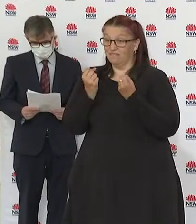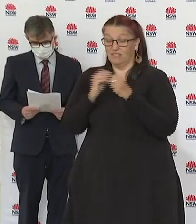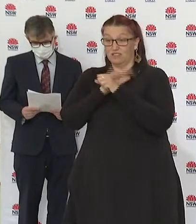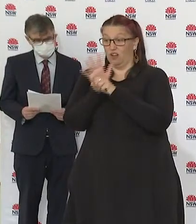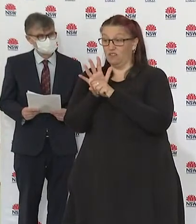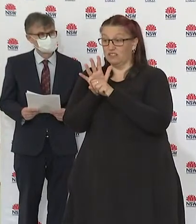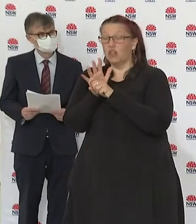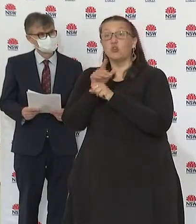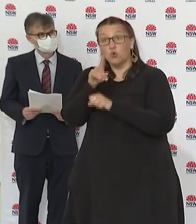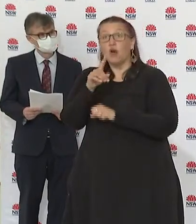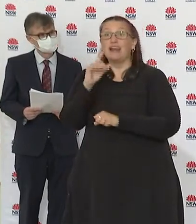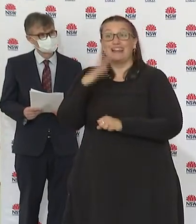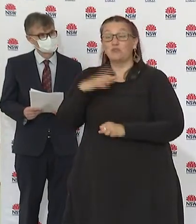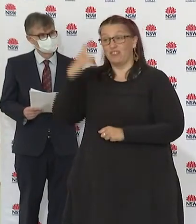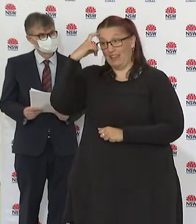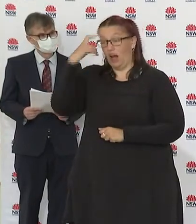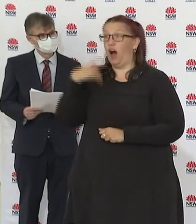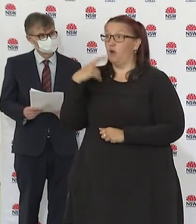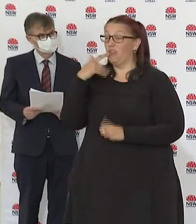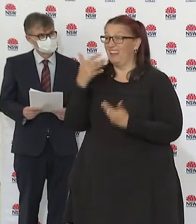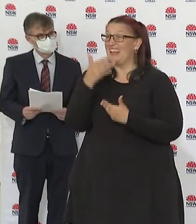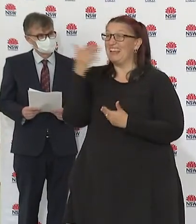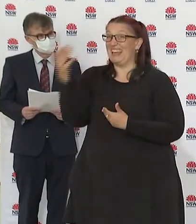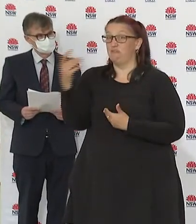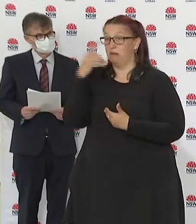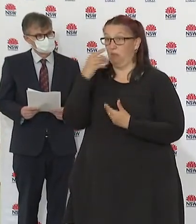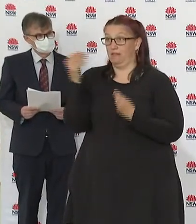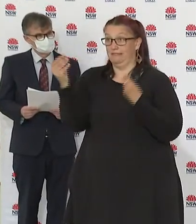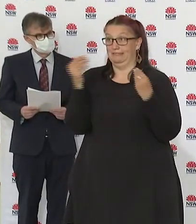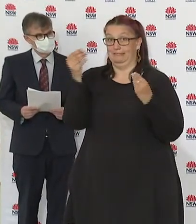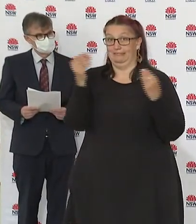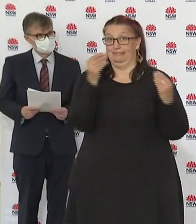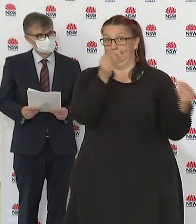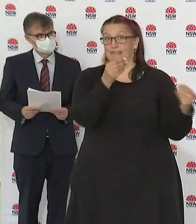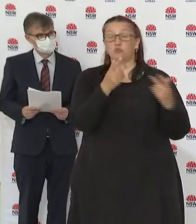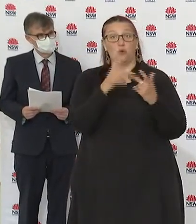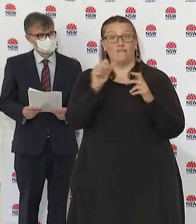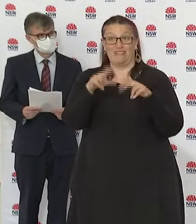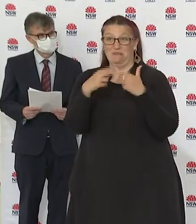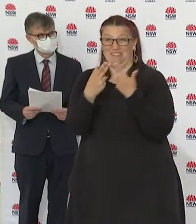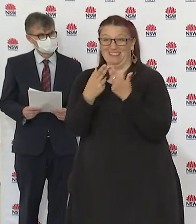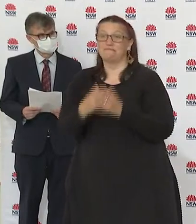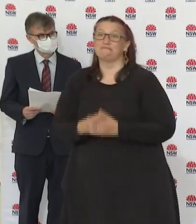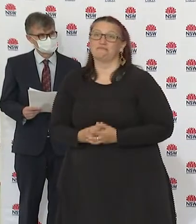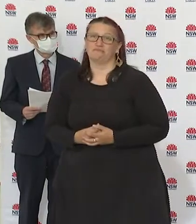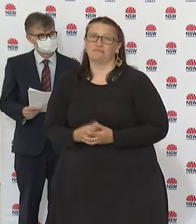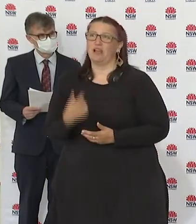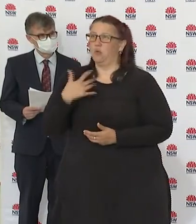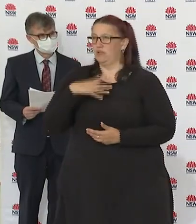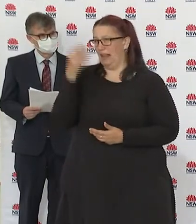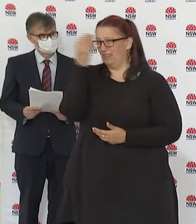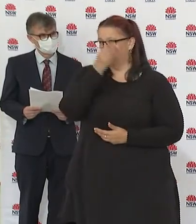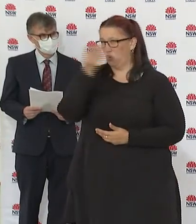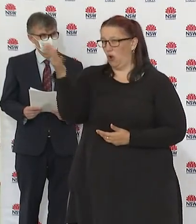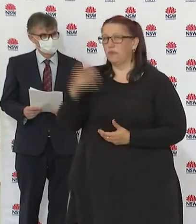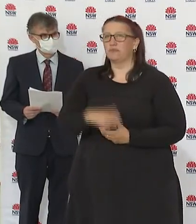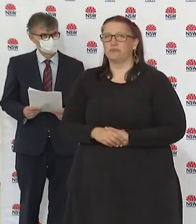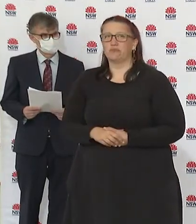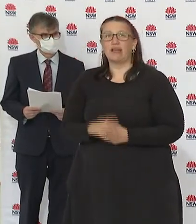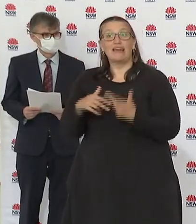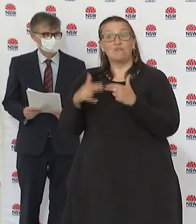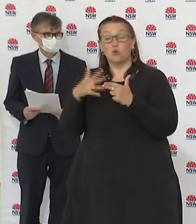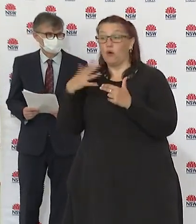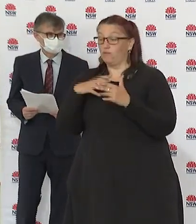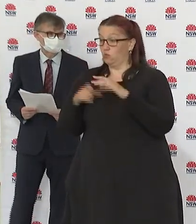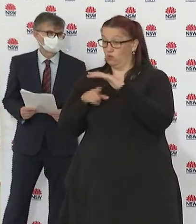also reiterate a message we've been giving consistently? If you have to go outdoors to undertake necessary